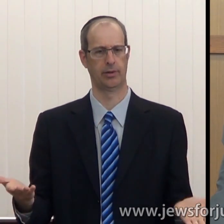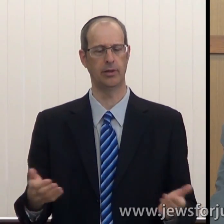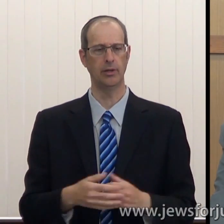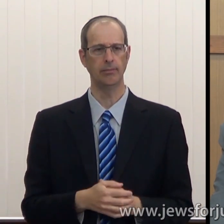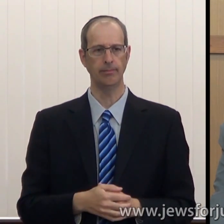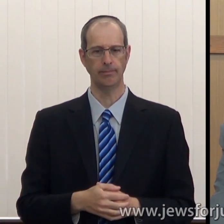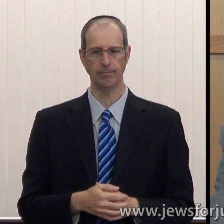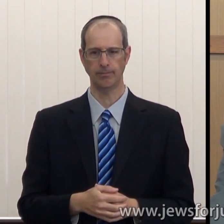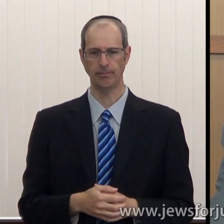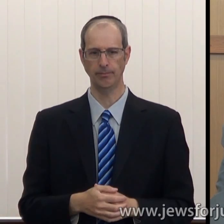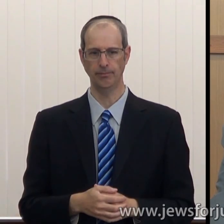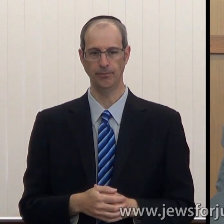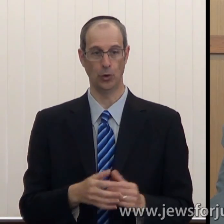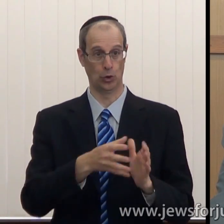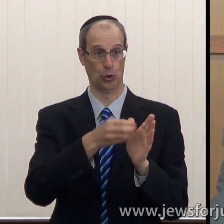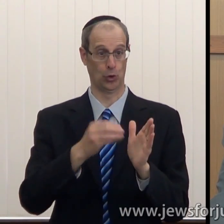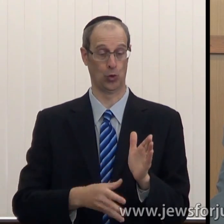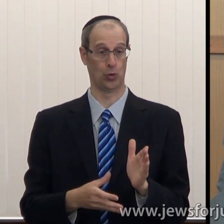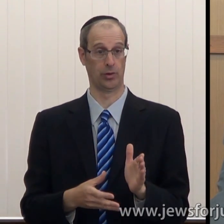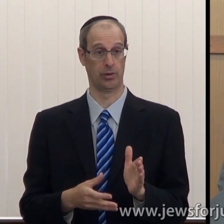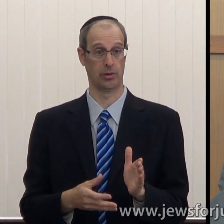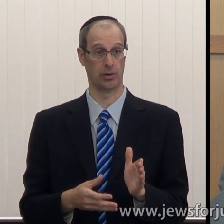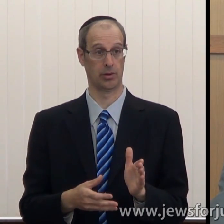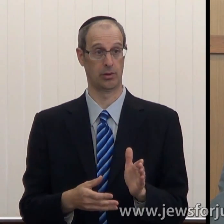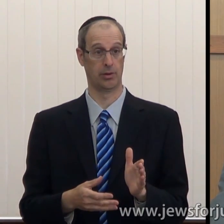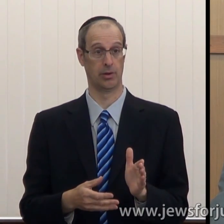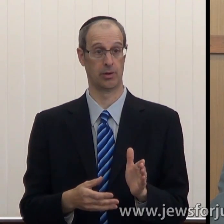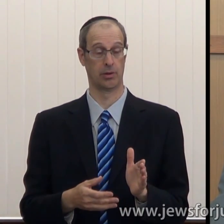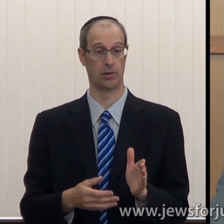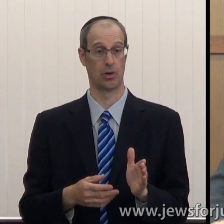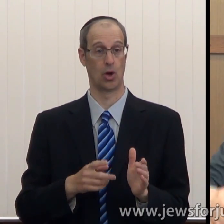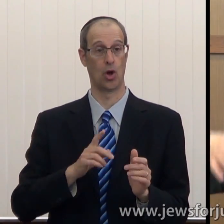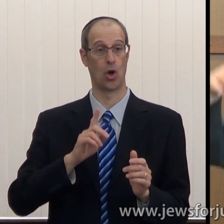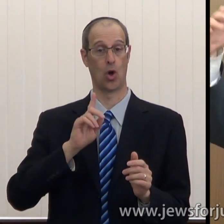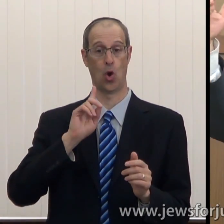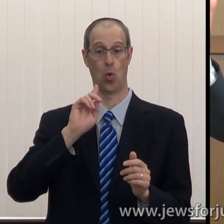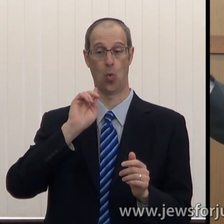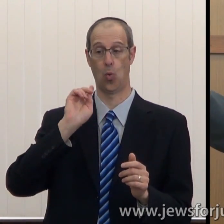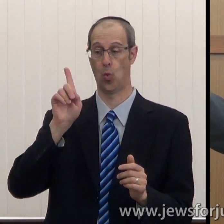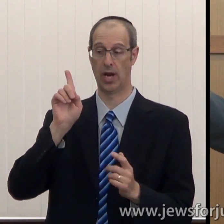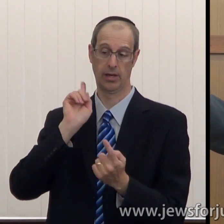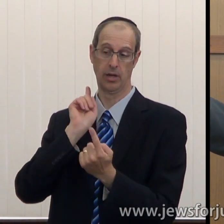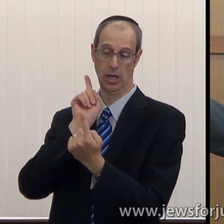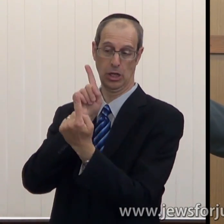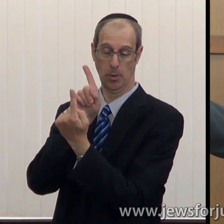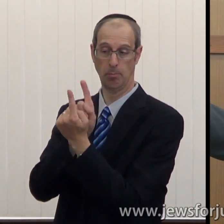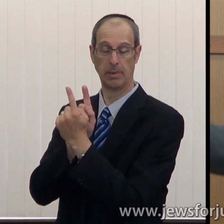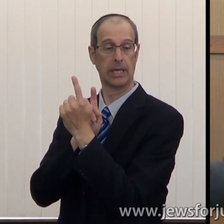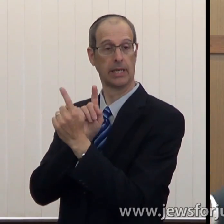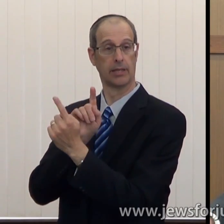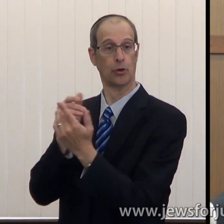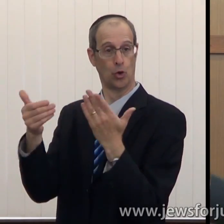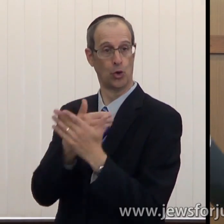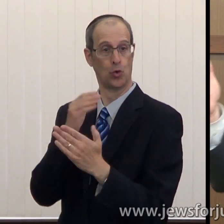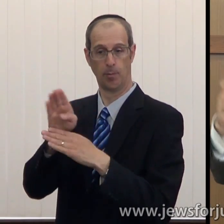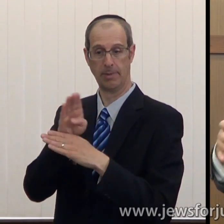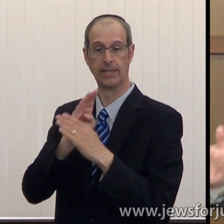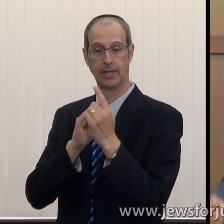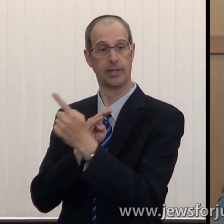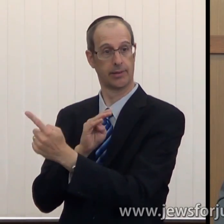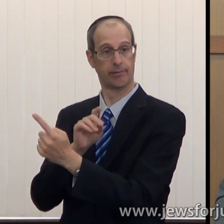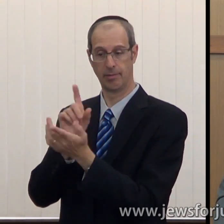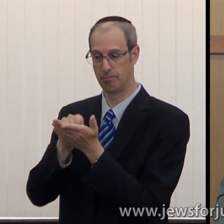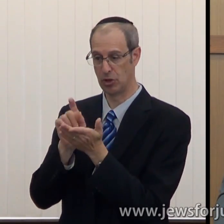So the student went to meet this new person. He went over to his printing press, and he greeted